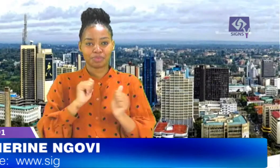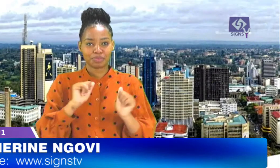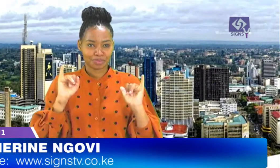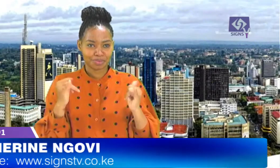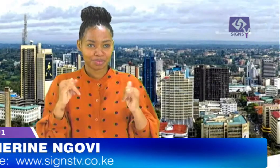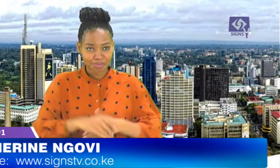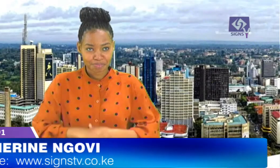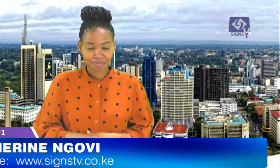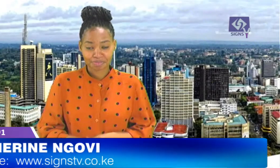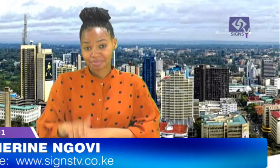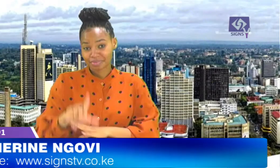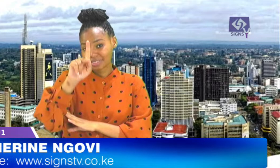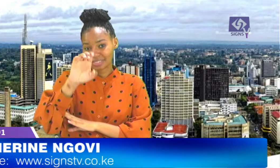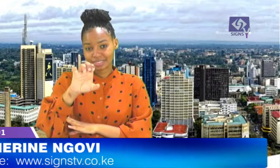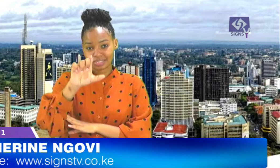Welcome to the world of sports.